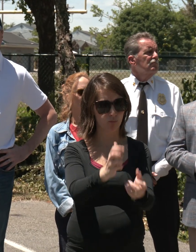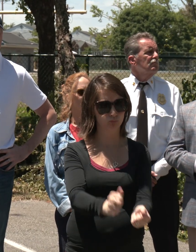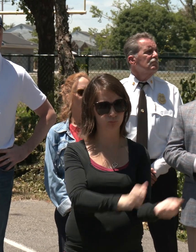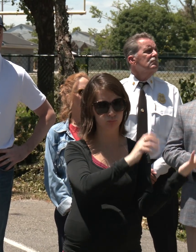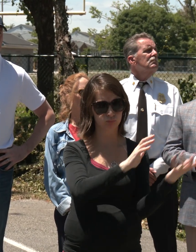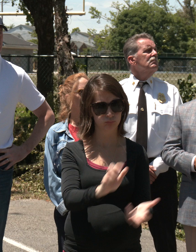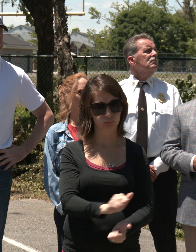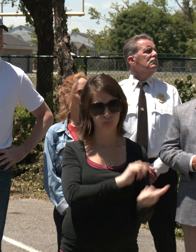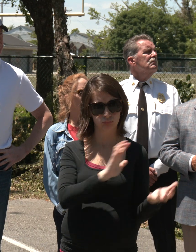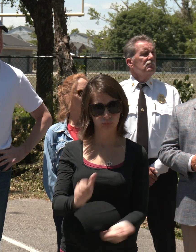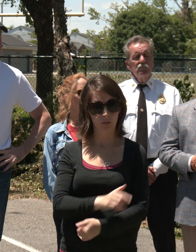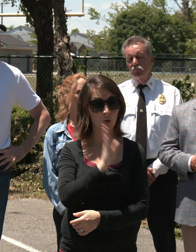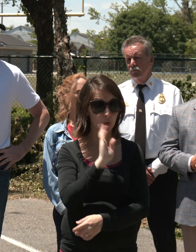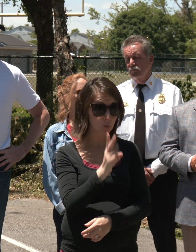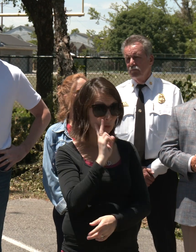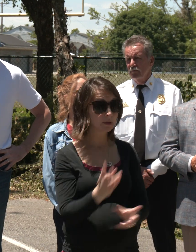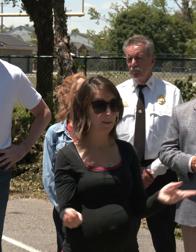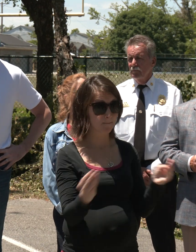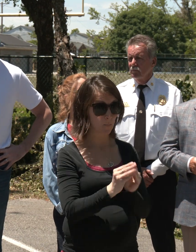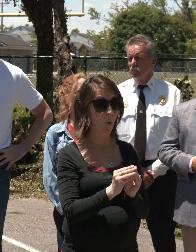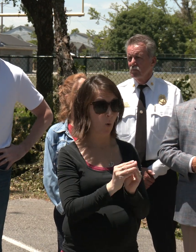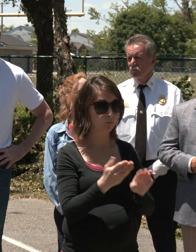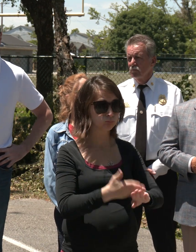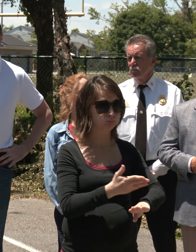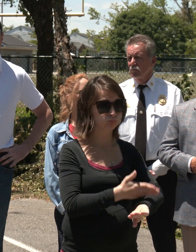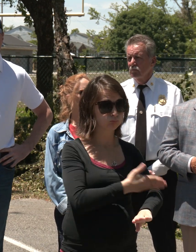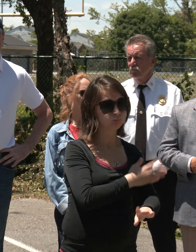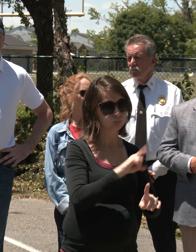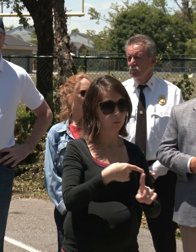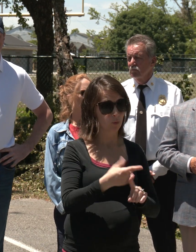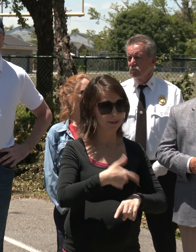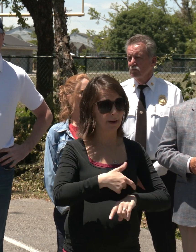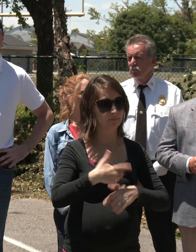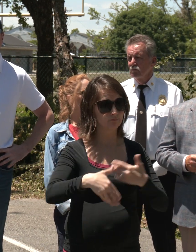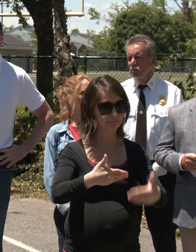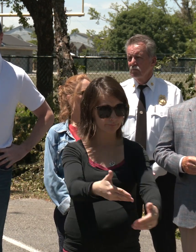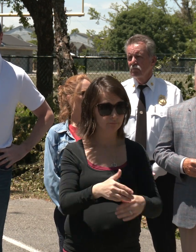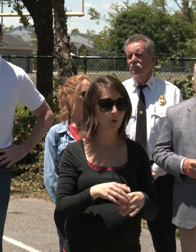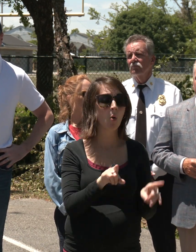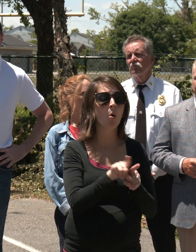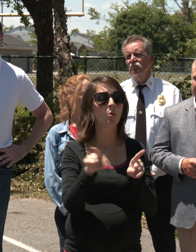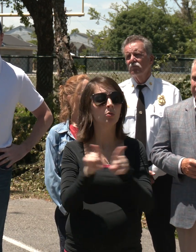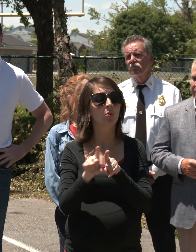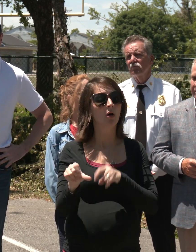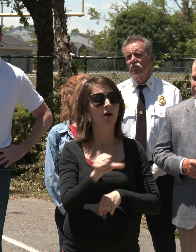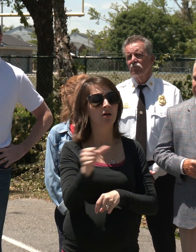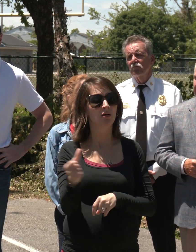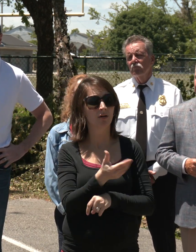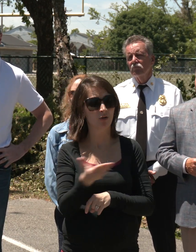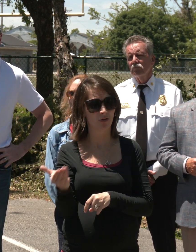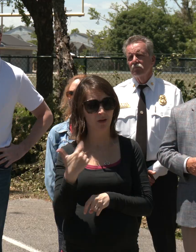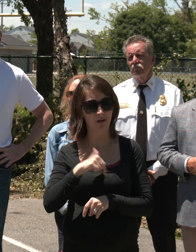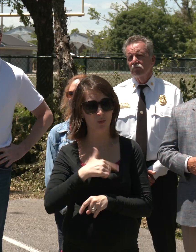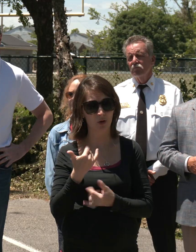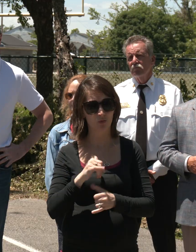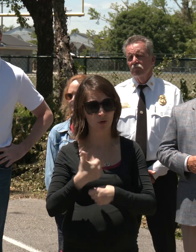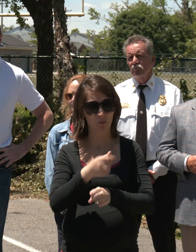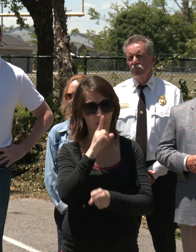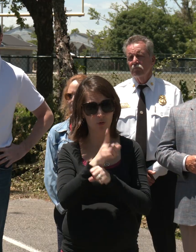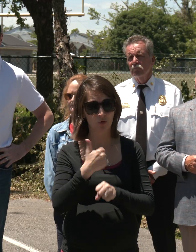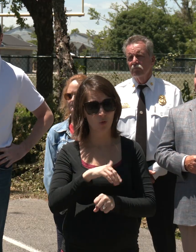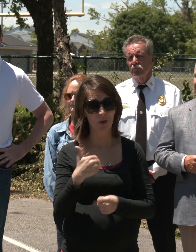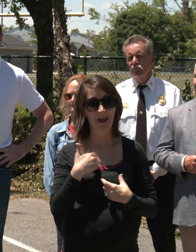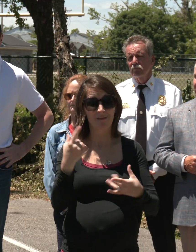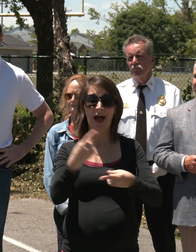debris removal. You'll see more of that as time goes on. The other thing is we are trying to ensure that we put out